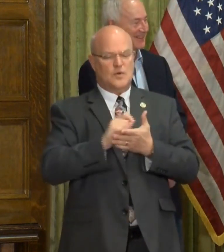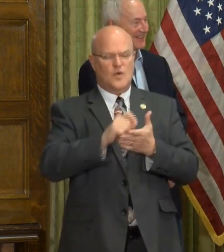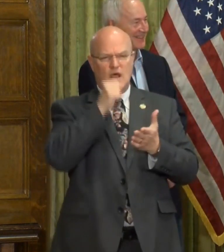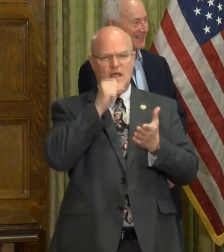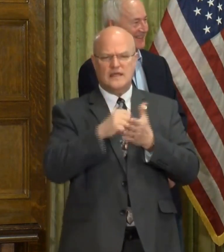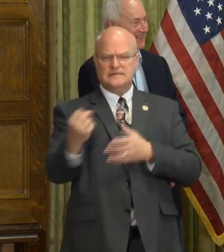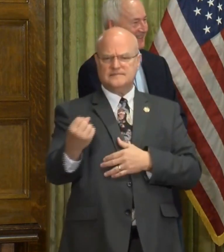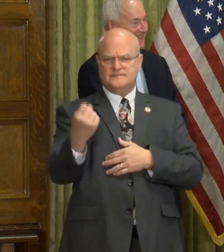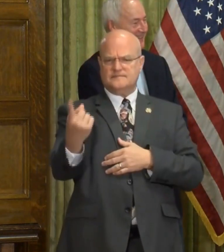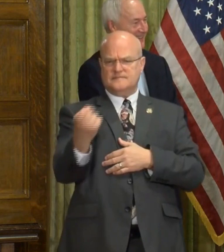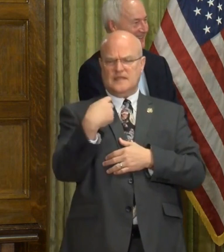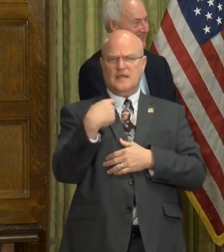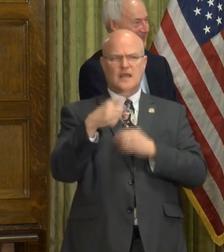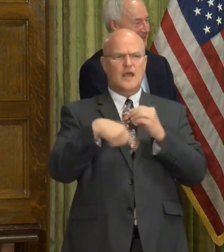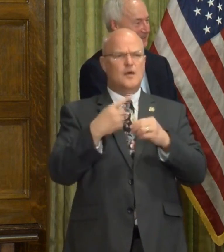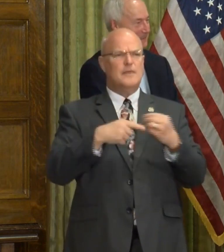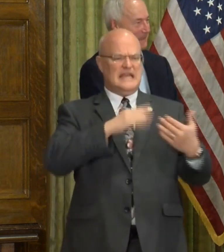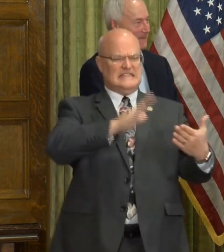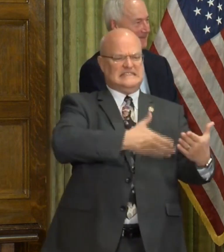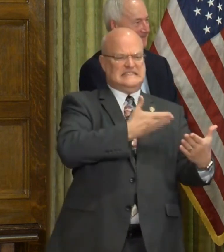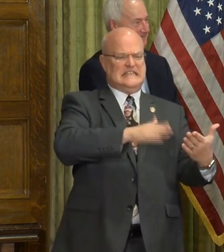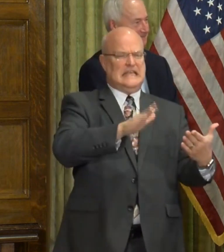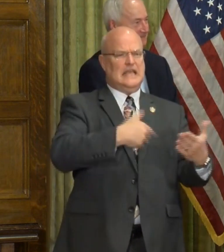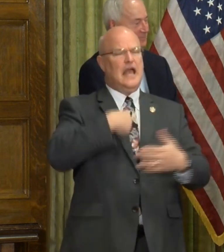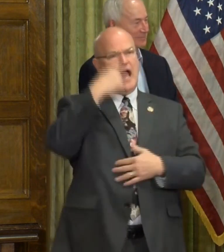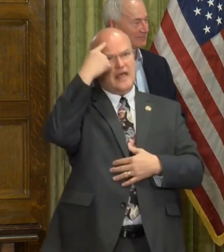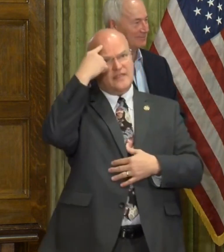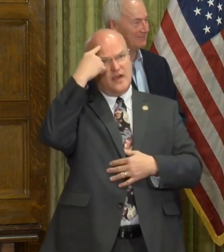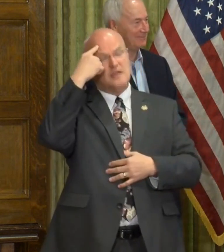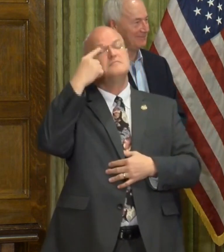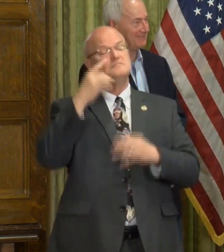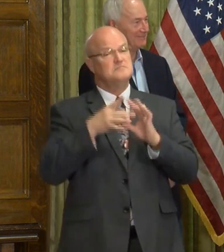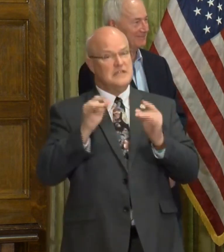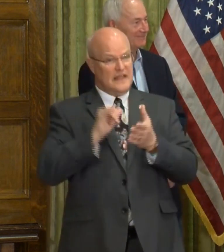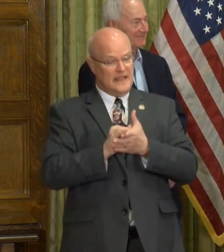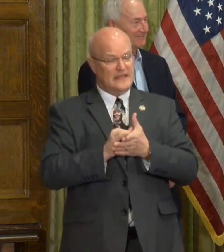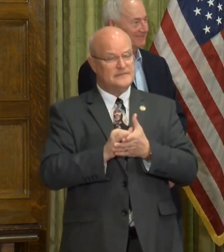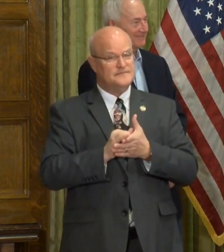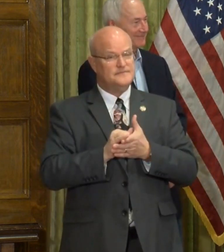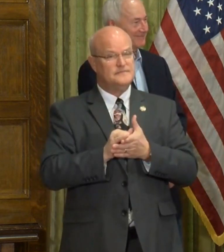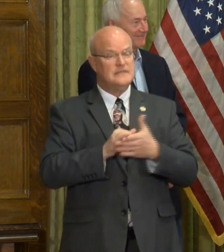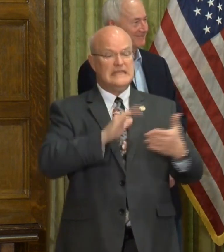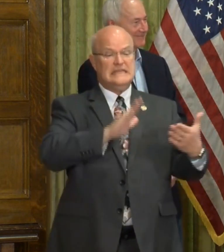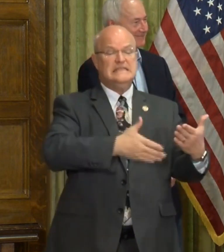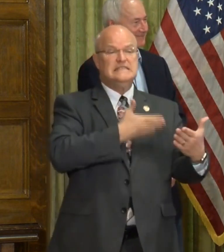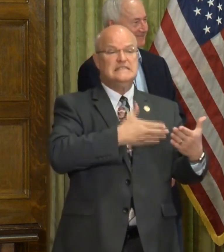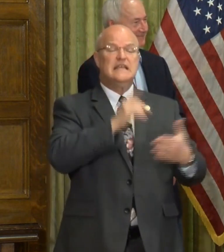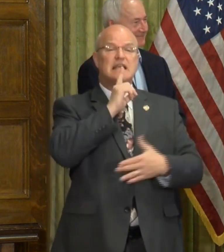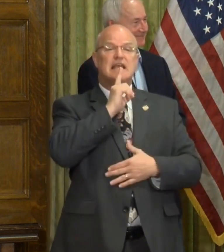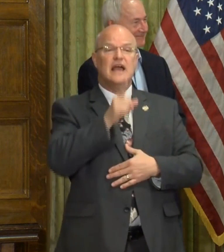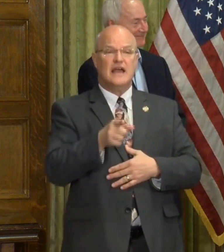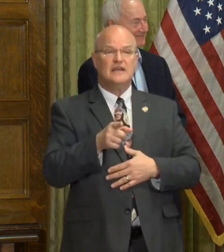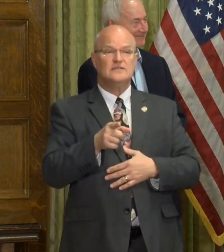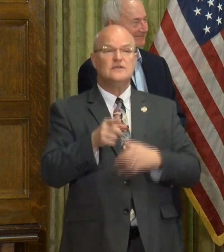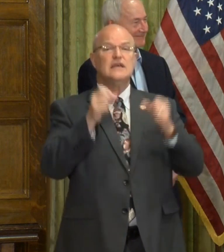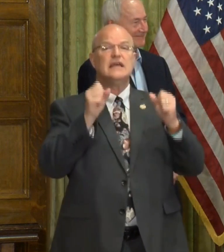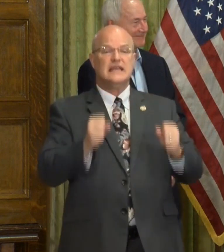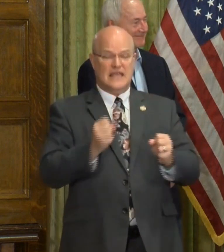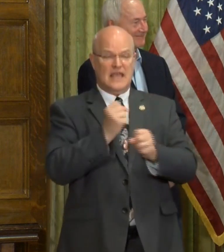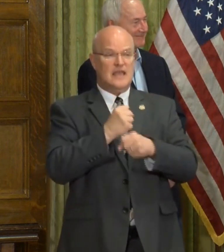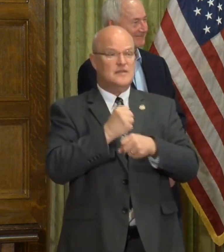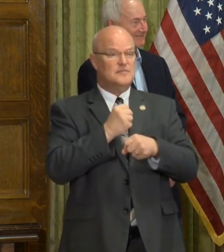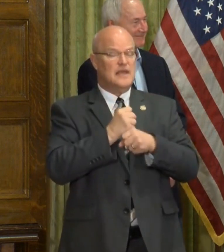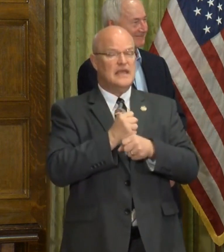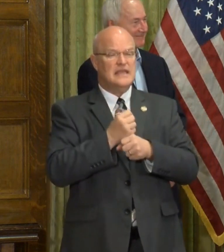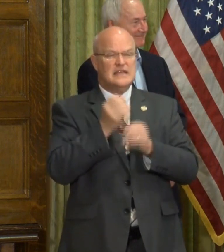Someone wrote to me and asked me about singing, and that I thought I'd mention that as well. Singing actually